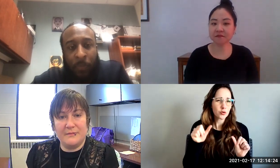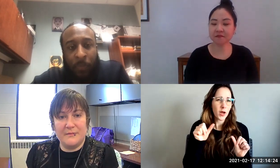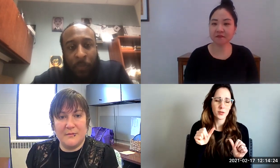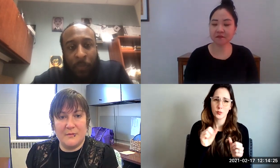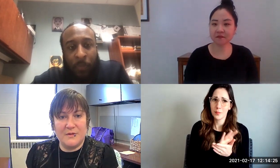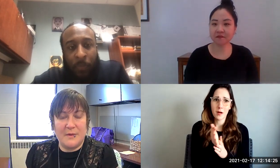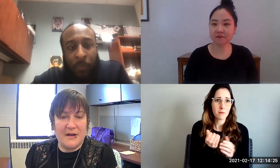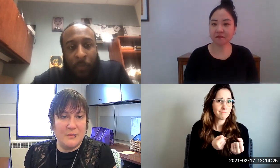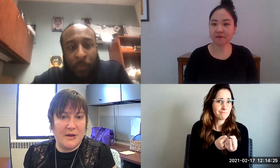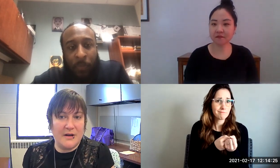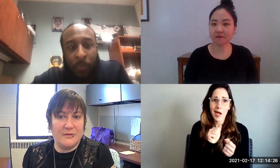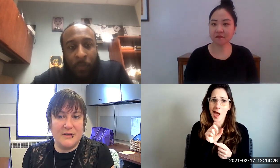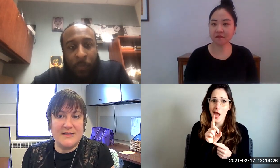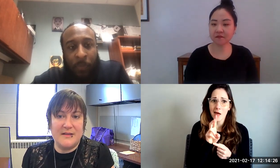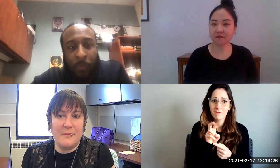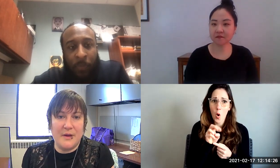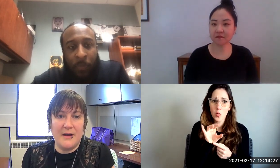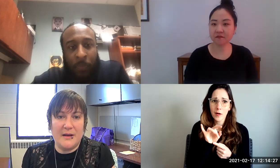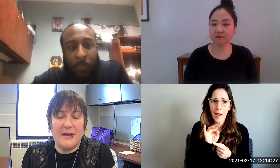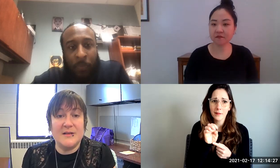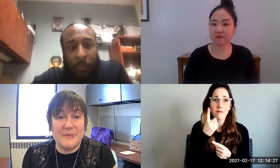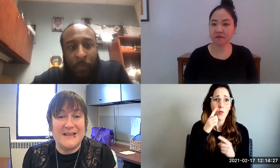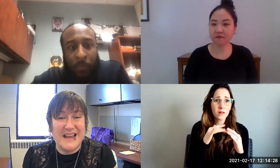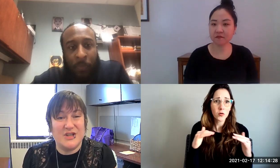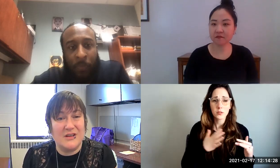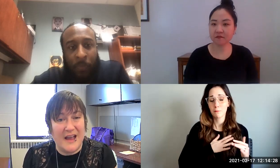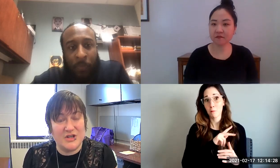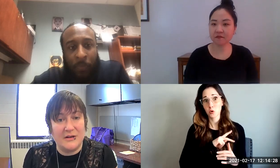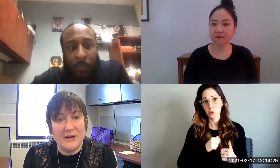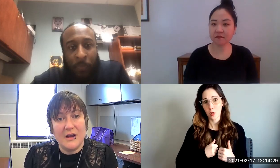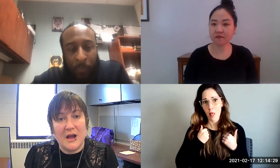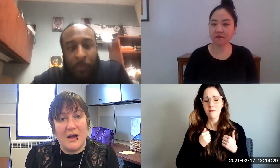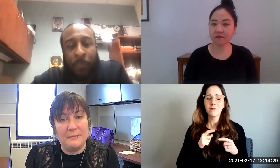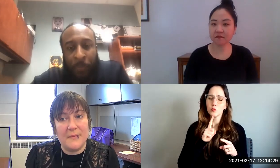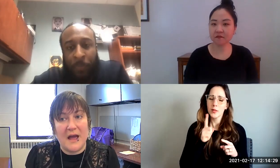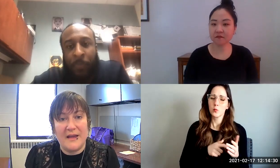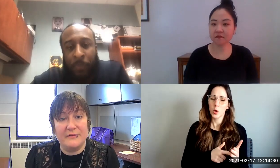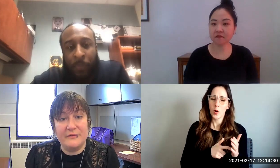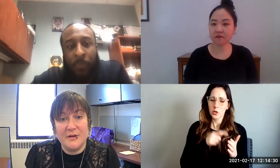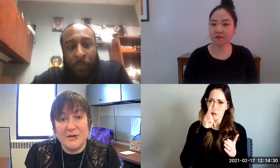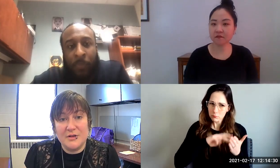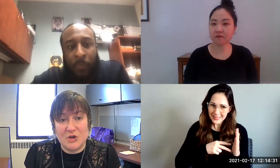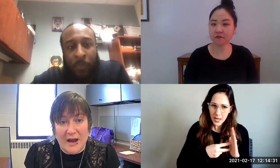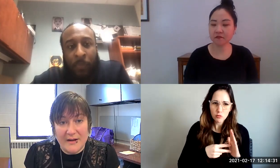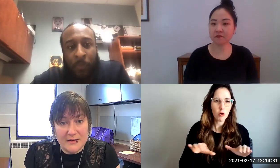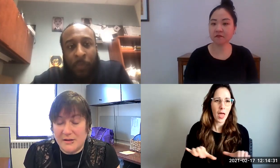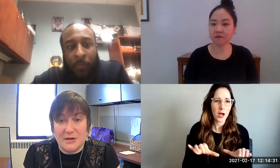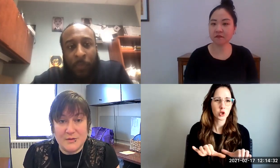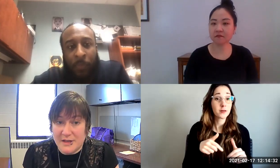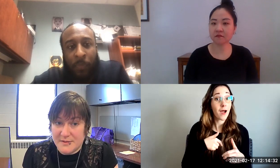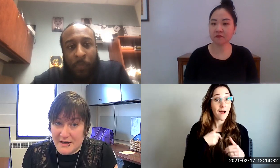I debated whether I could really say that, but it has been intentional action. I have